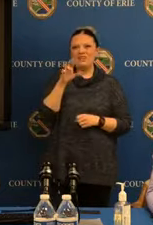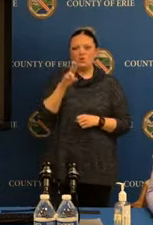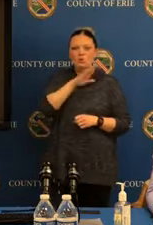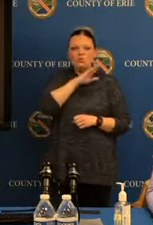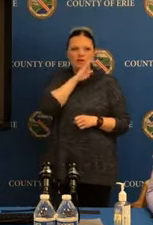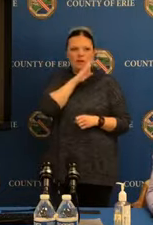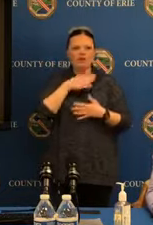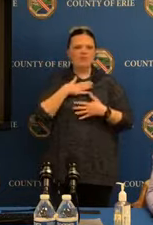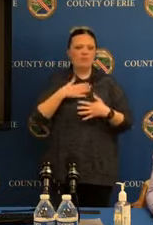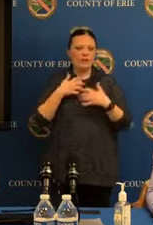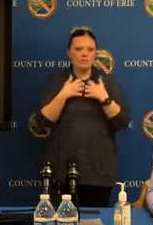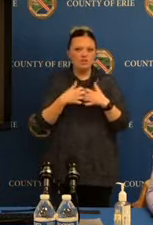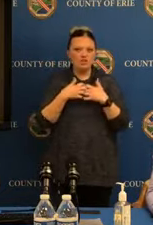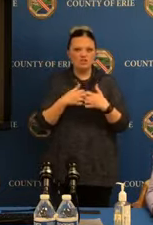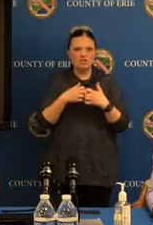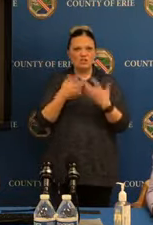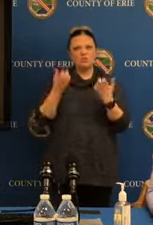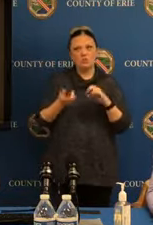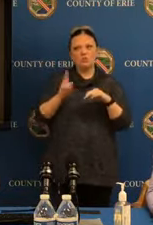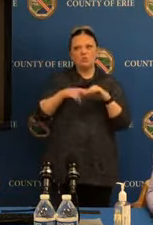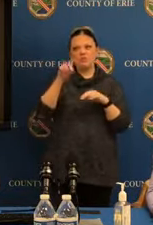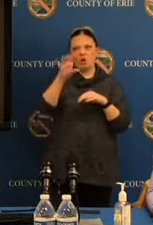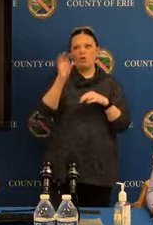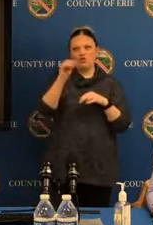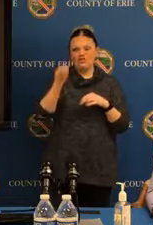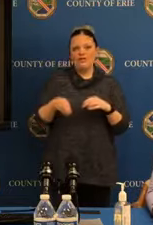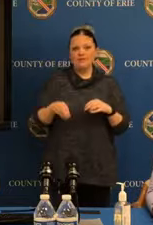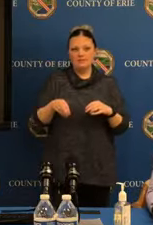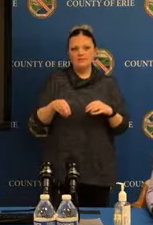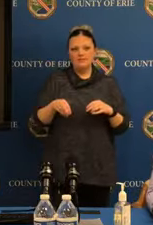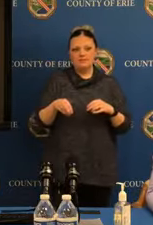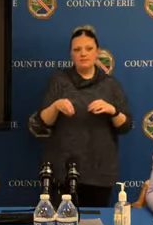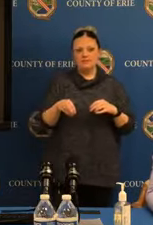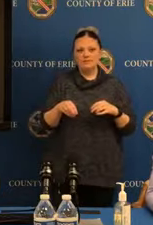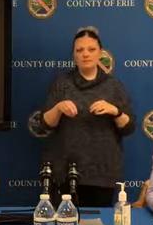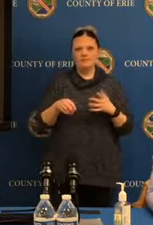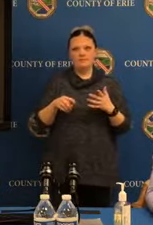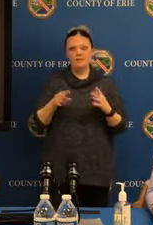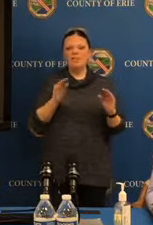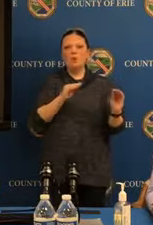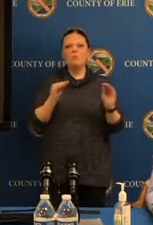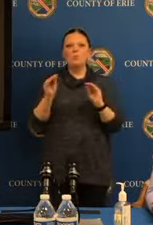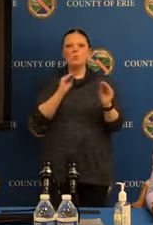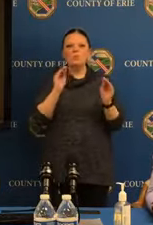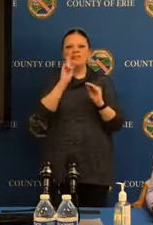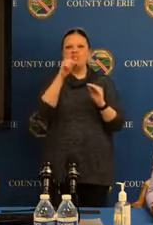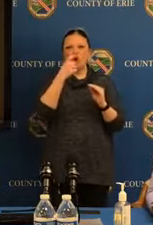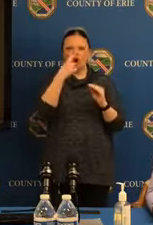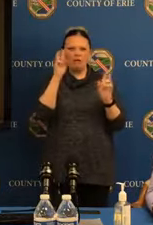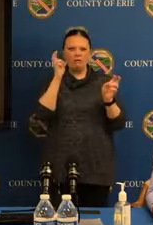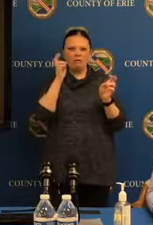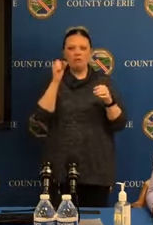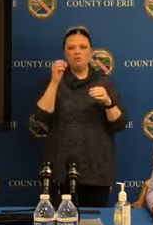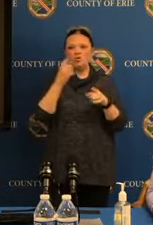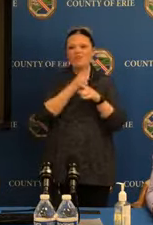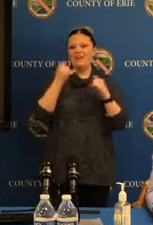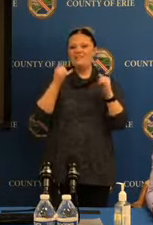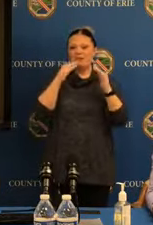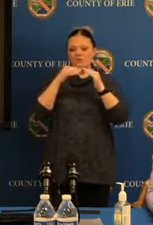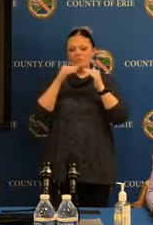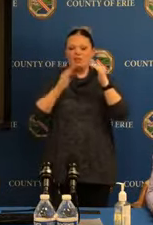and ventilators by 100%. So that is actually a moving target. So right now we are still below our